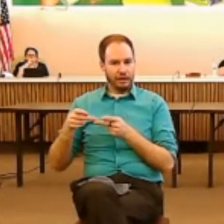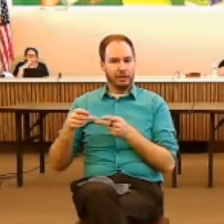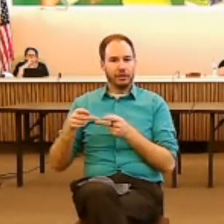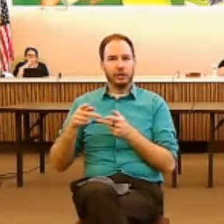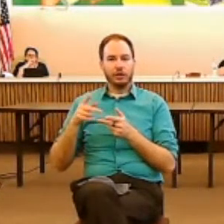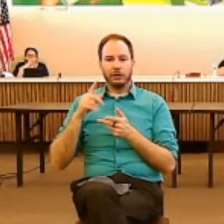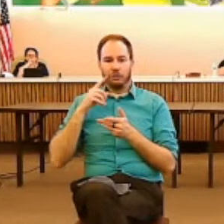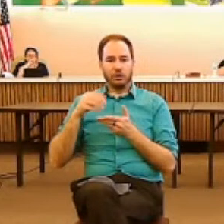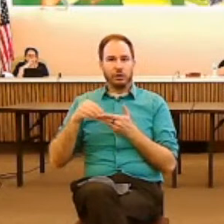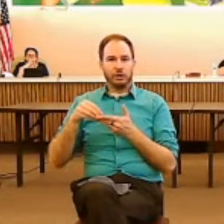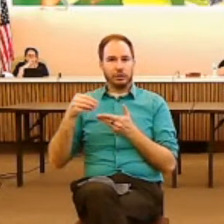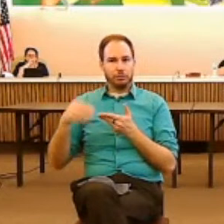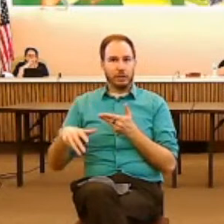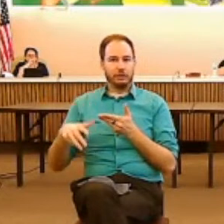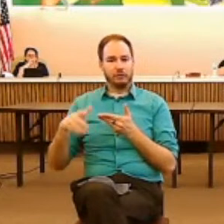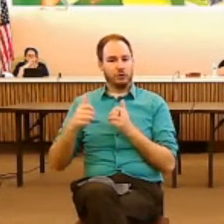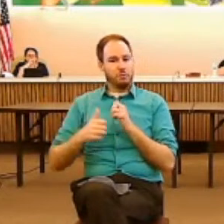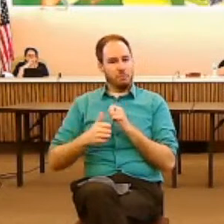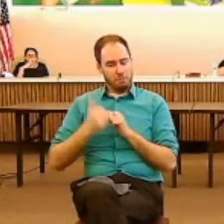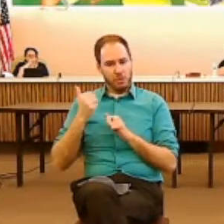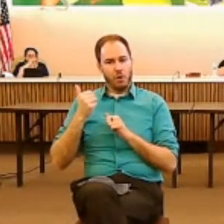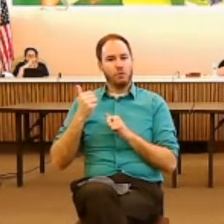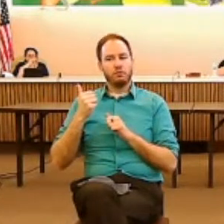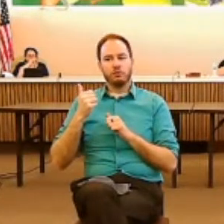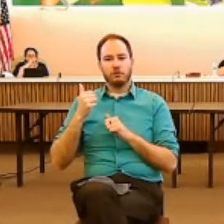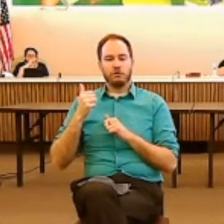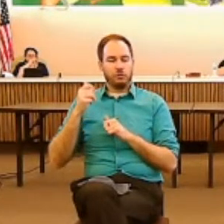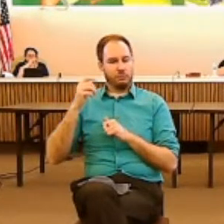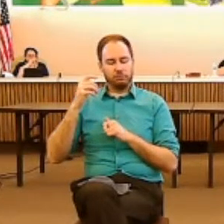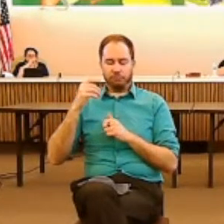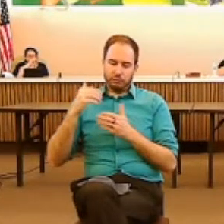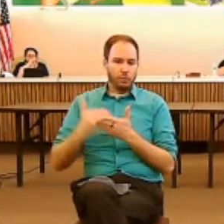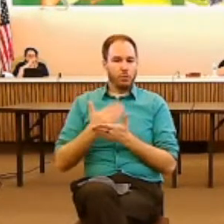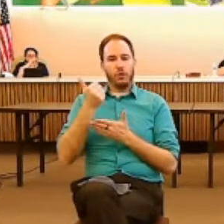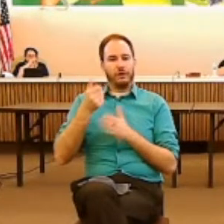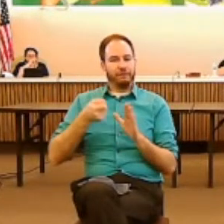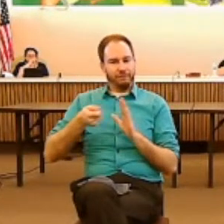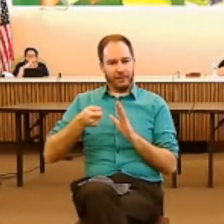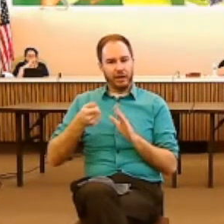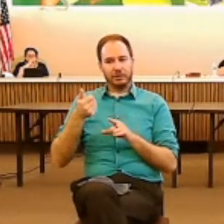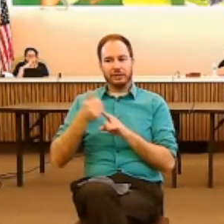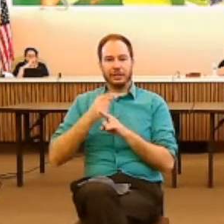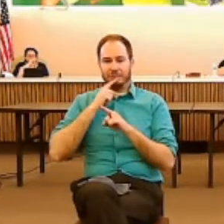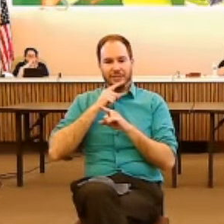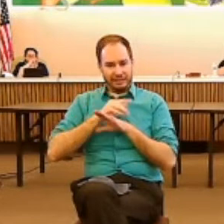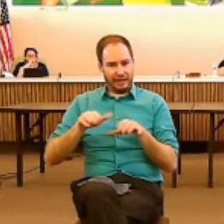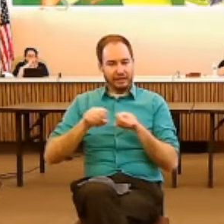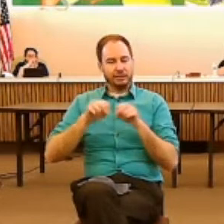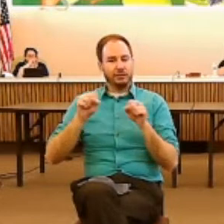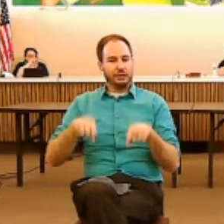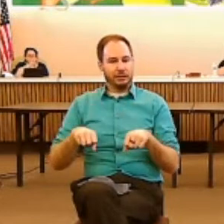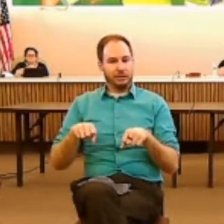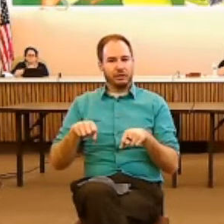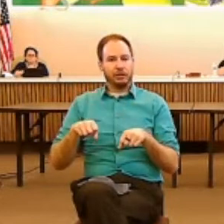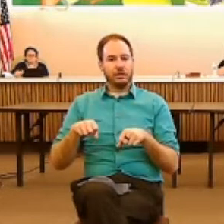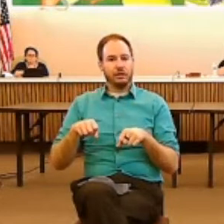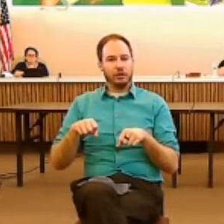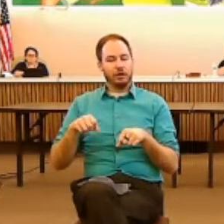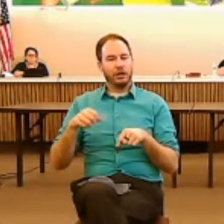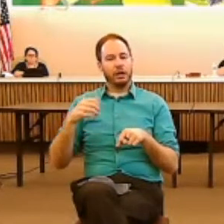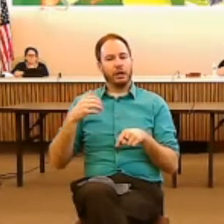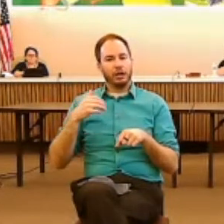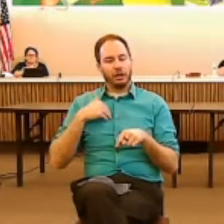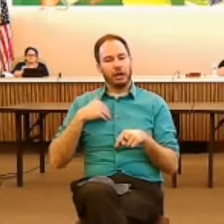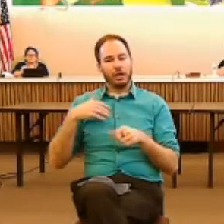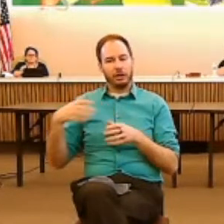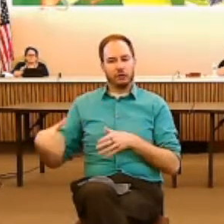very expensive. These are the most state-of-the-art vacuum systems on the market. They run a silent system, running a turbine